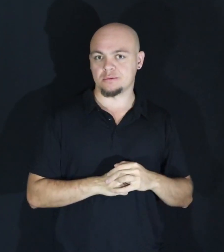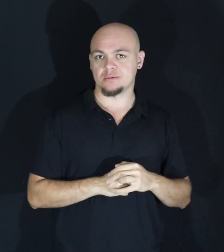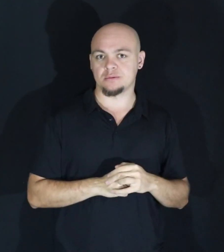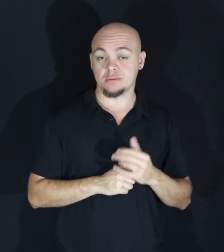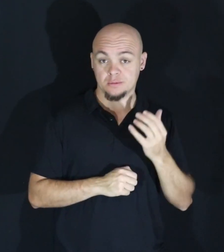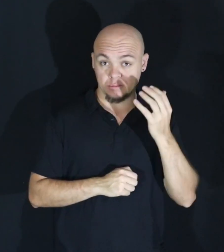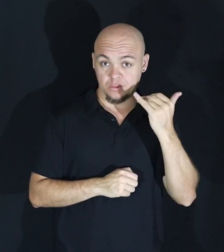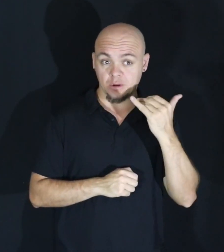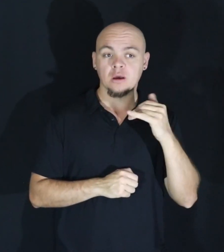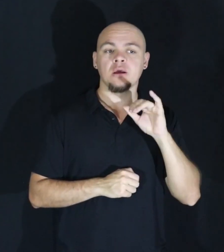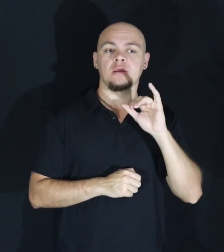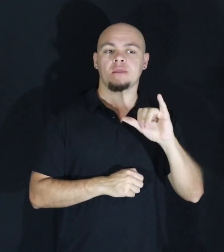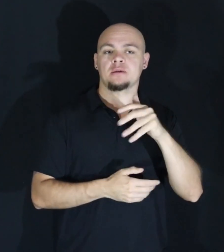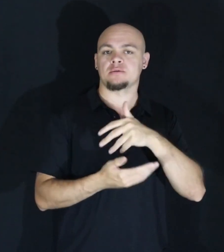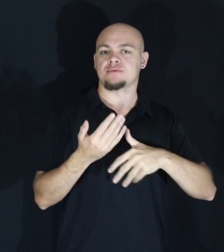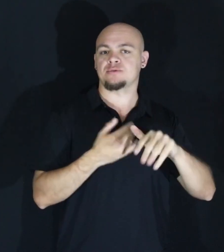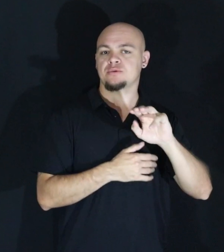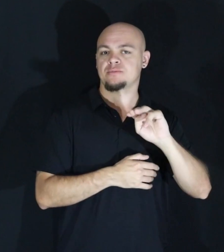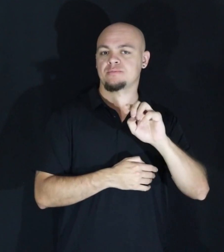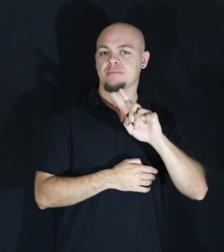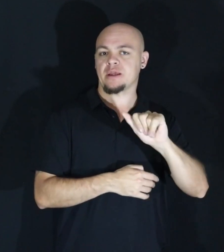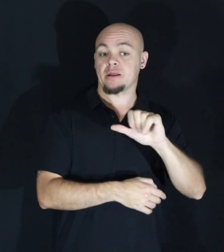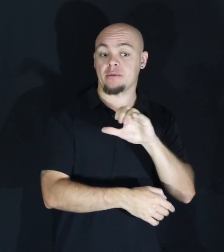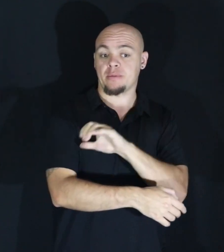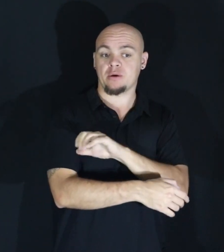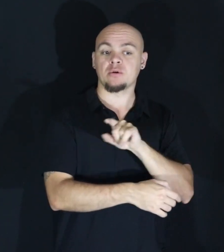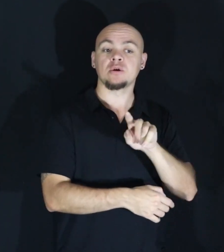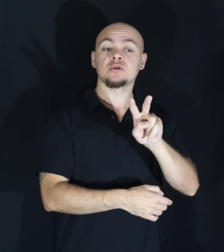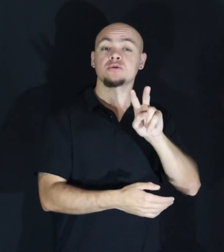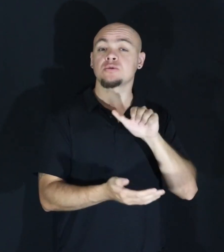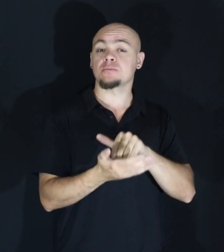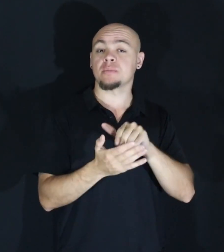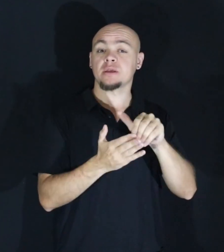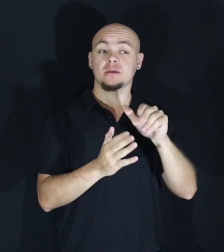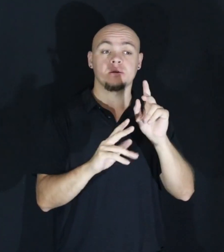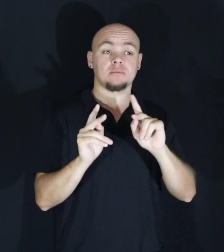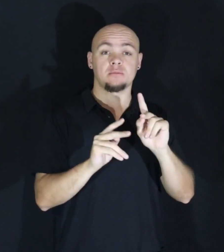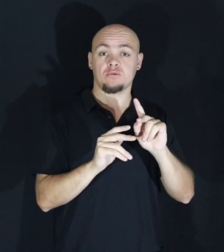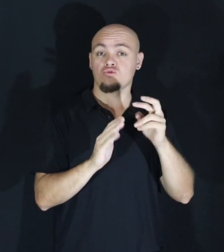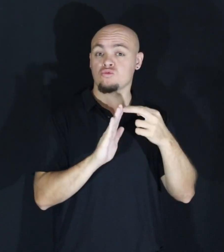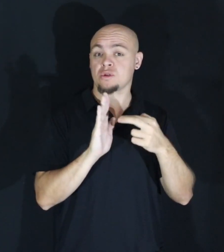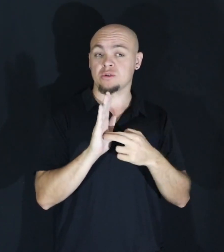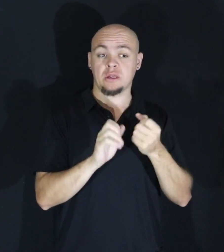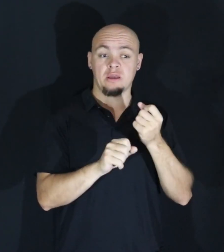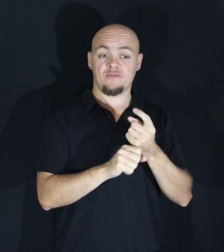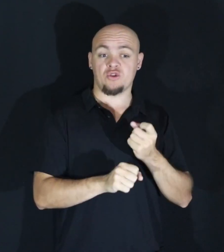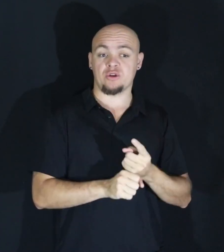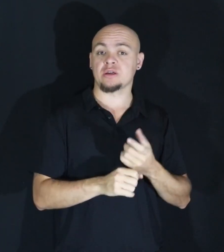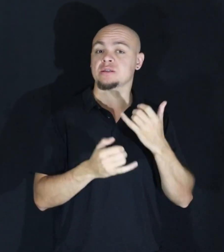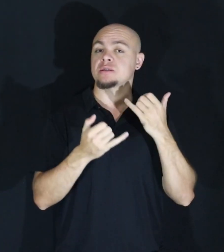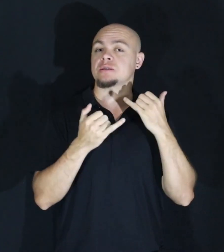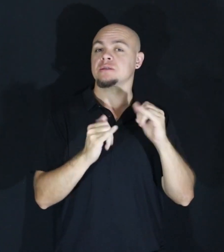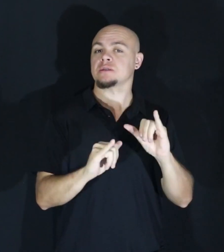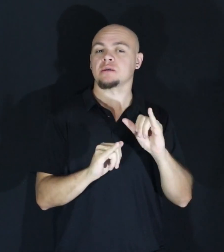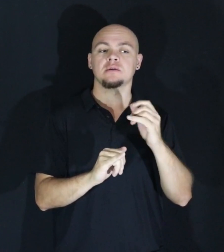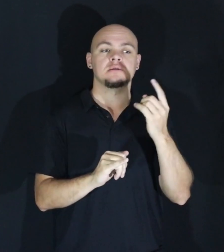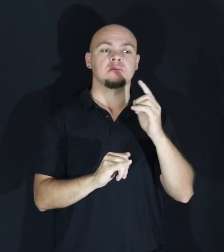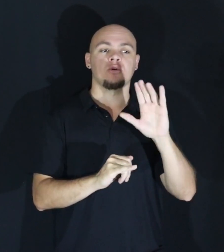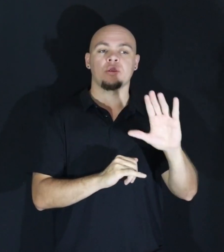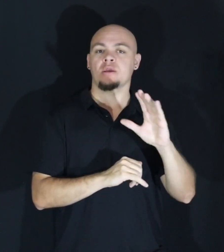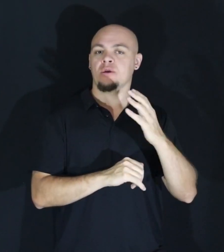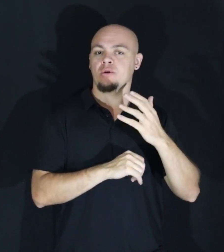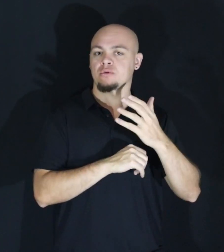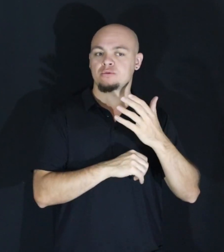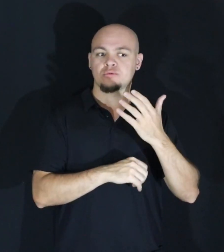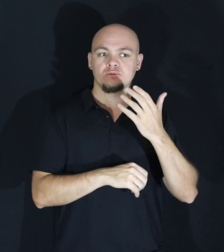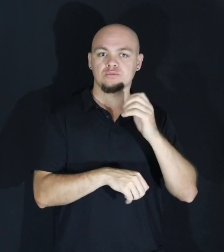Because that's the power of social media. You can register over 2 million people in 1 year and still fall victim to someone stealing your work to fuel